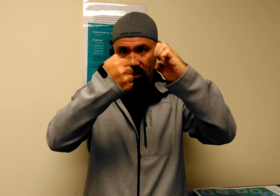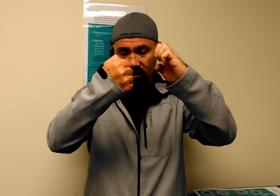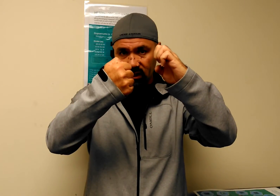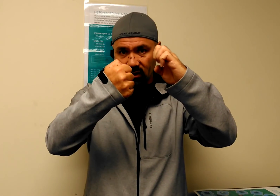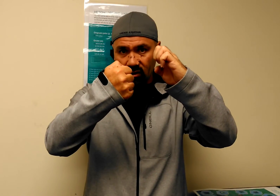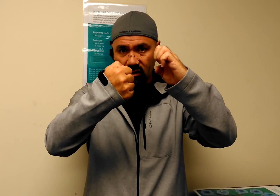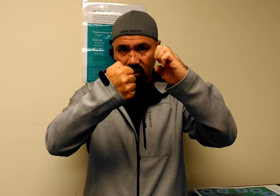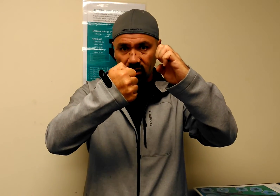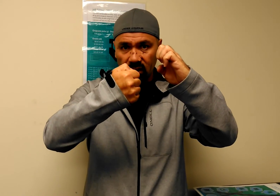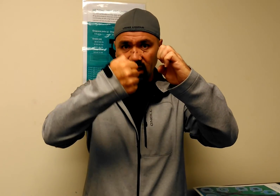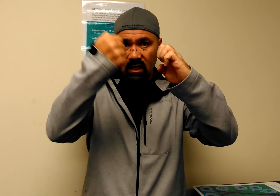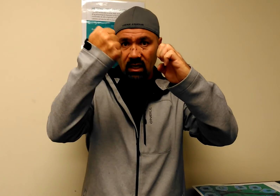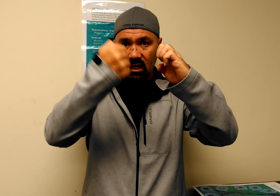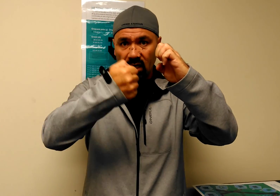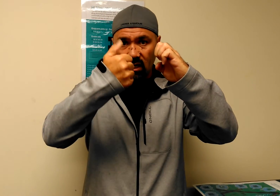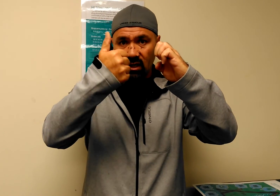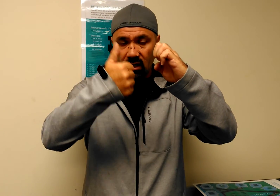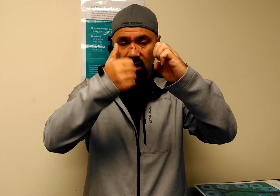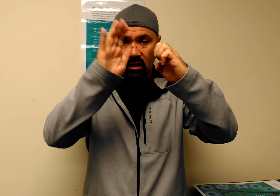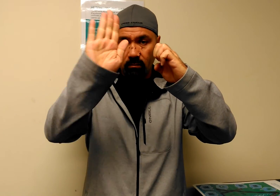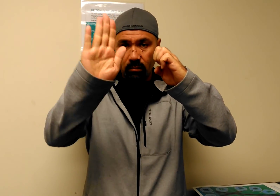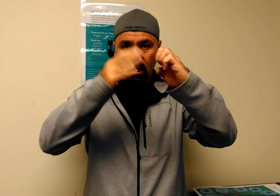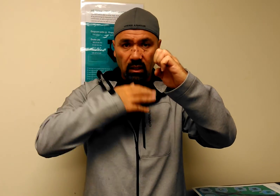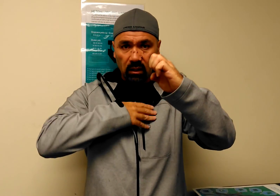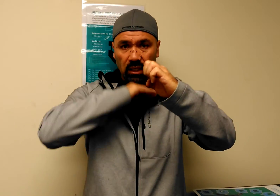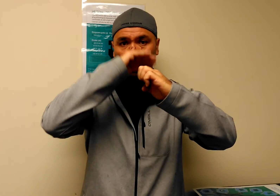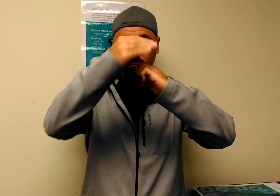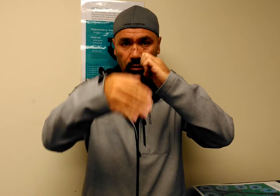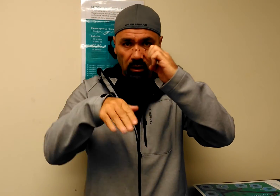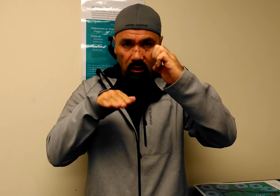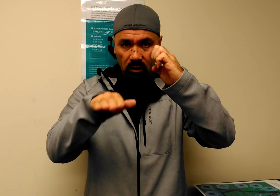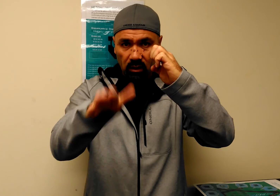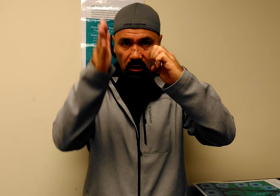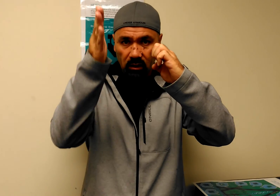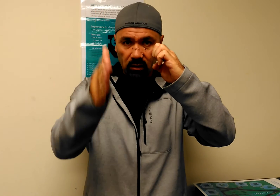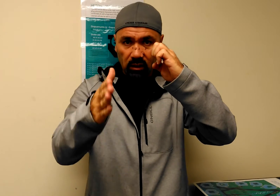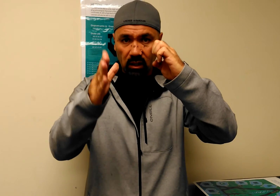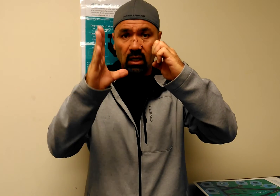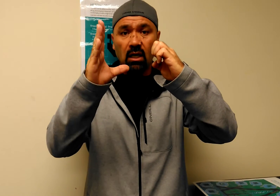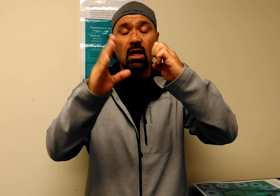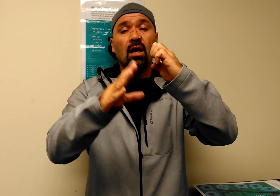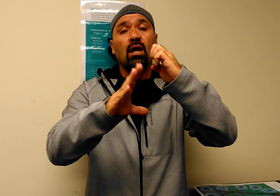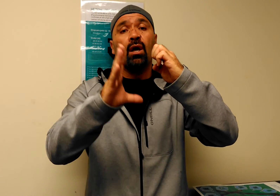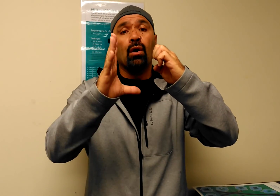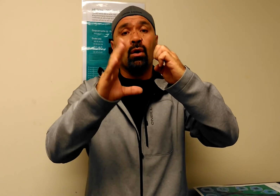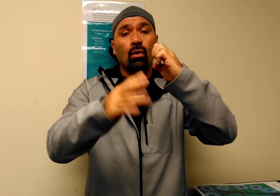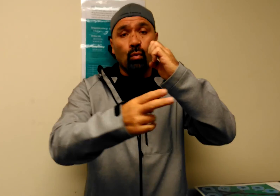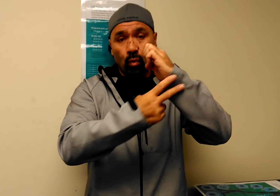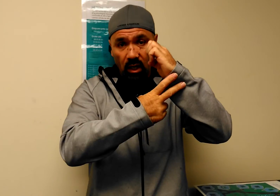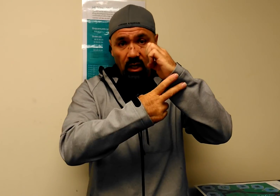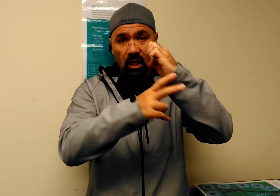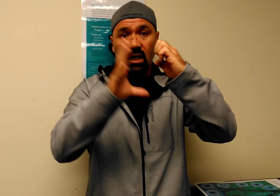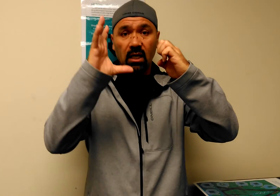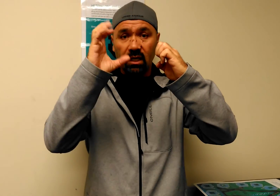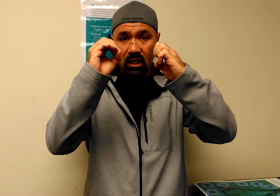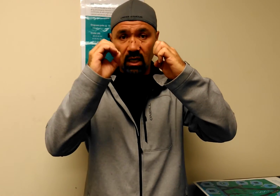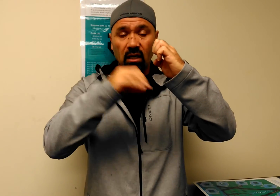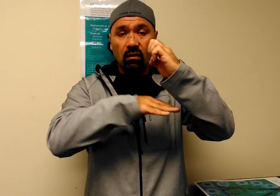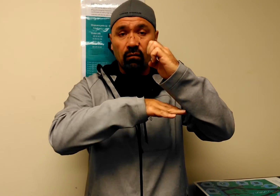the 10 consonants. He, ke, me, ne, pe, re, te, we, nge,